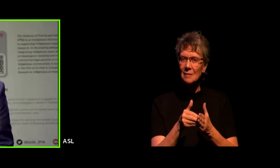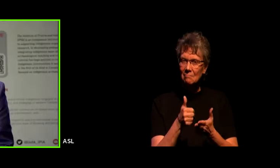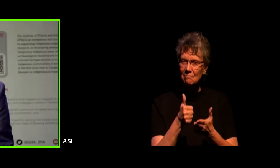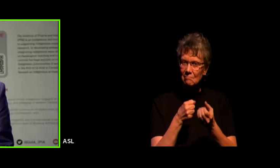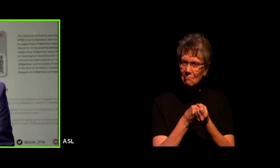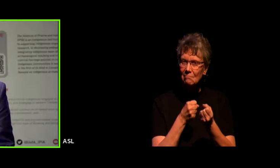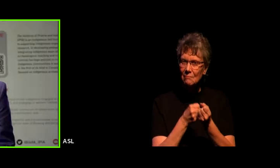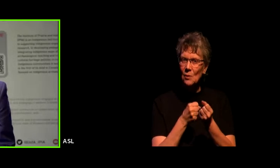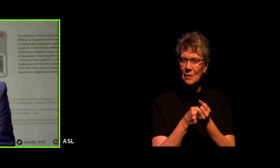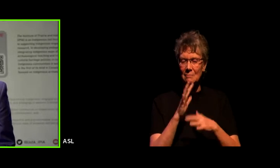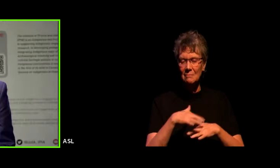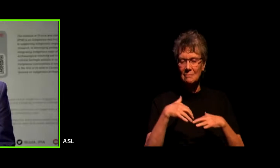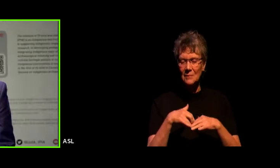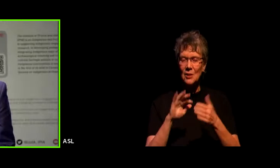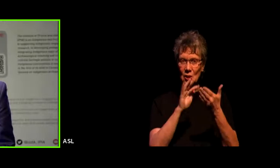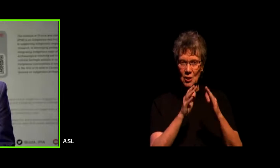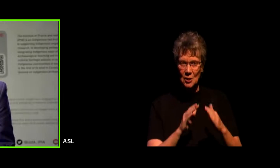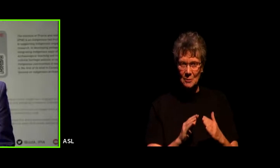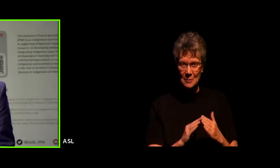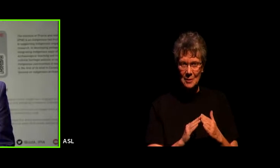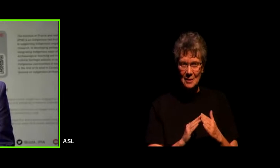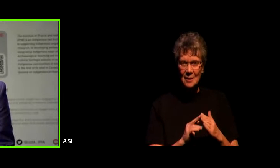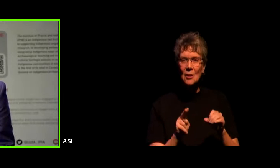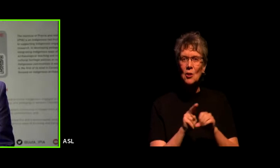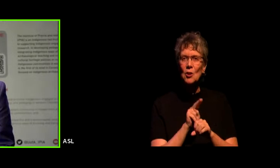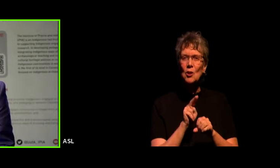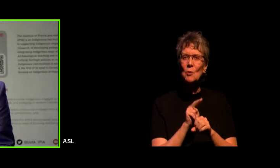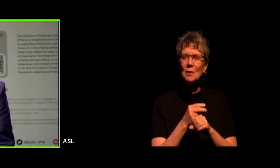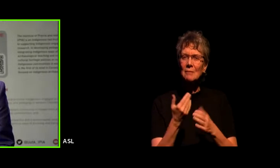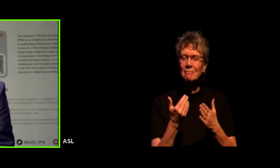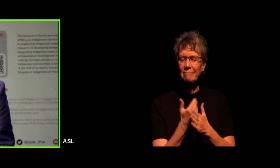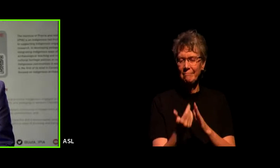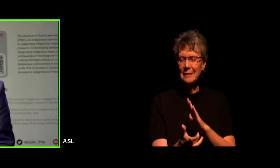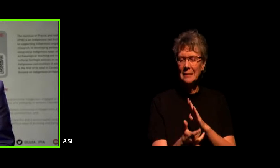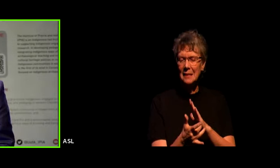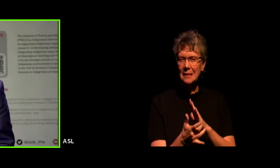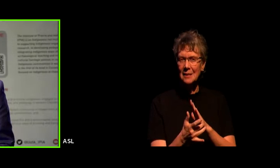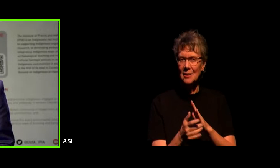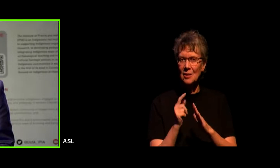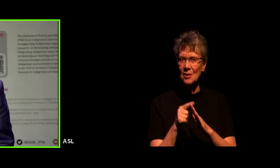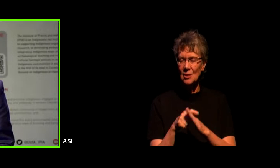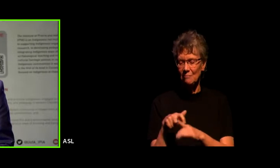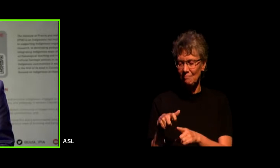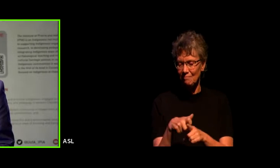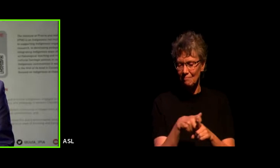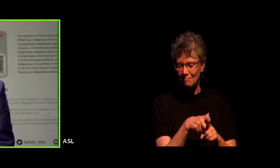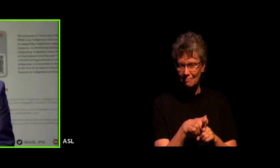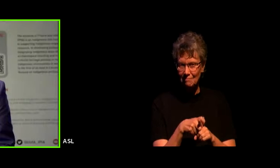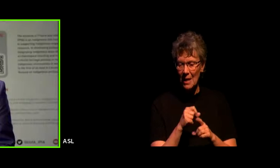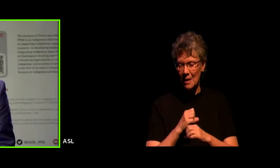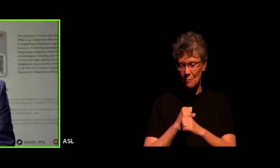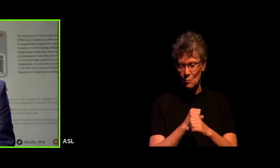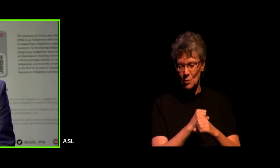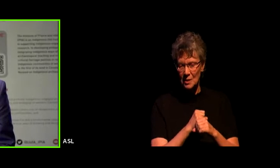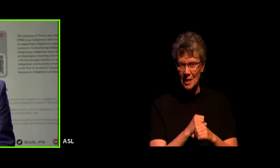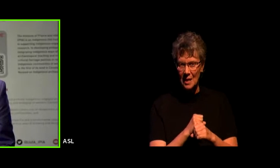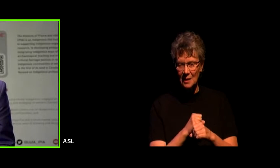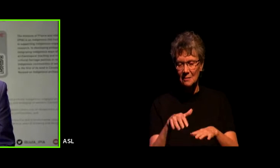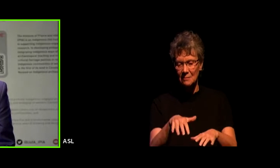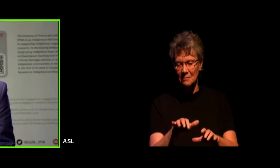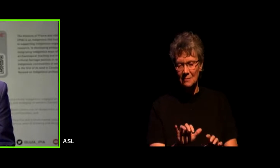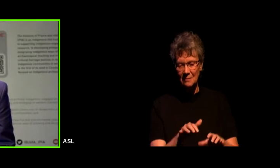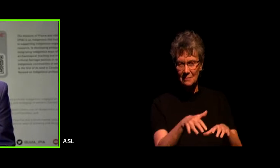Western Canada use remote sensing technologies to locate and protect unmarked burials. And